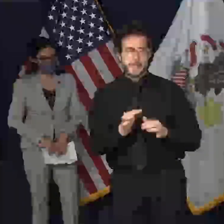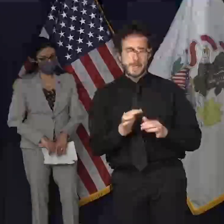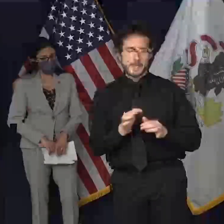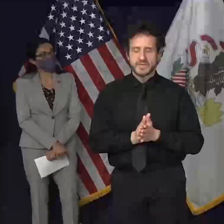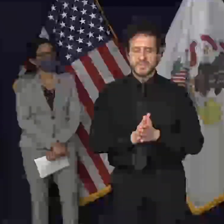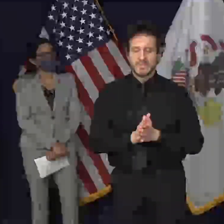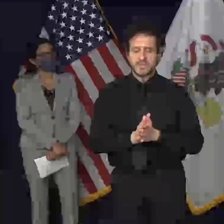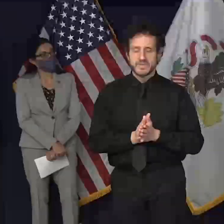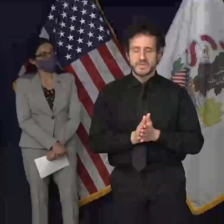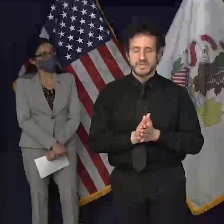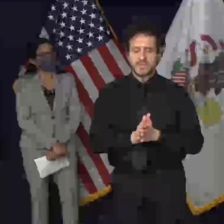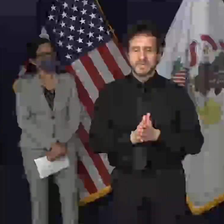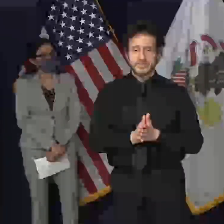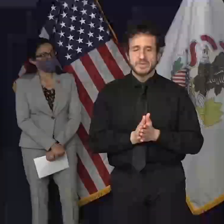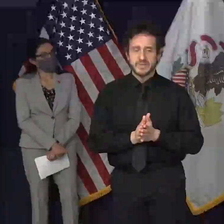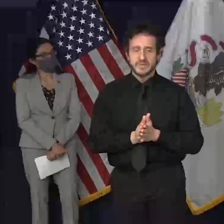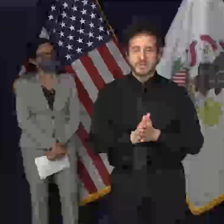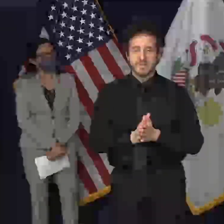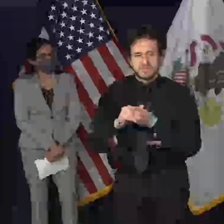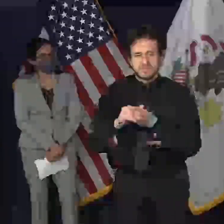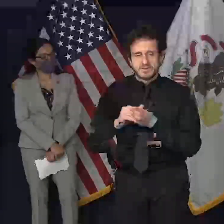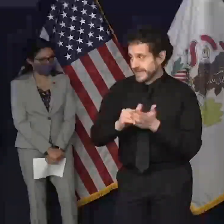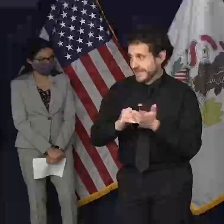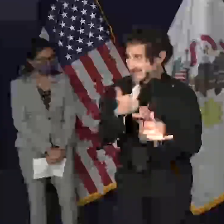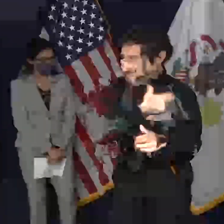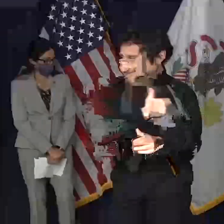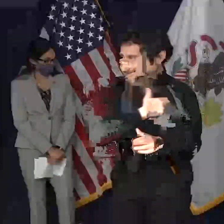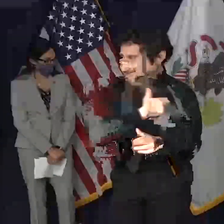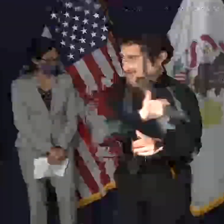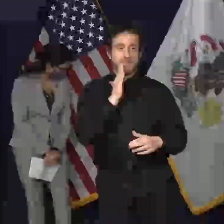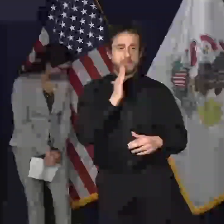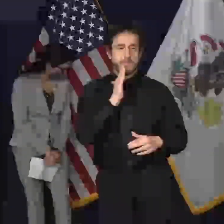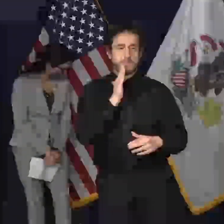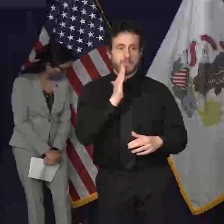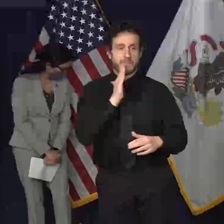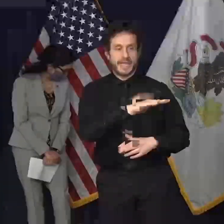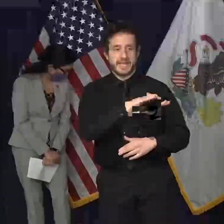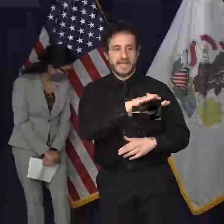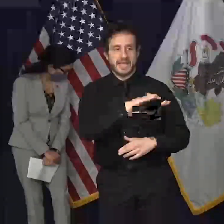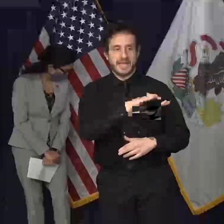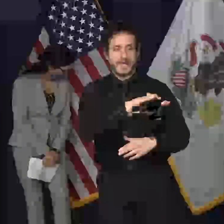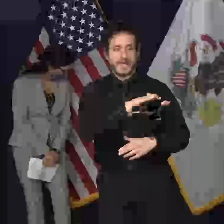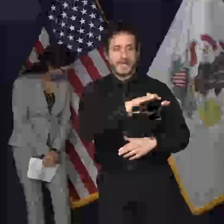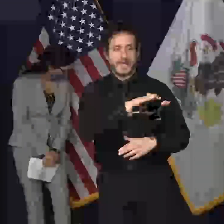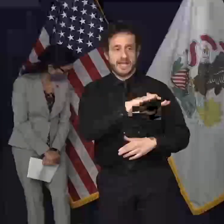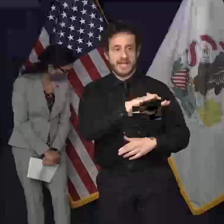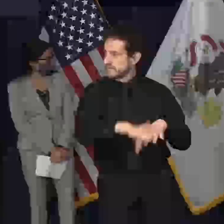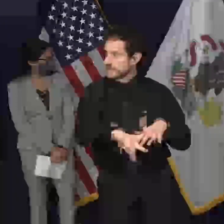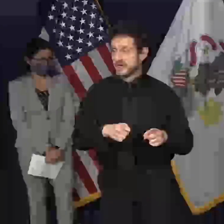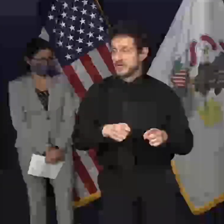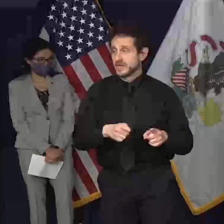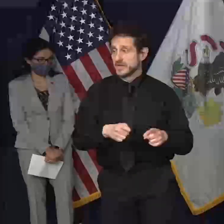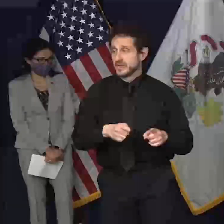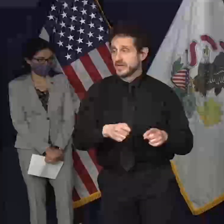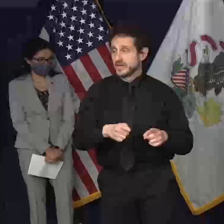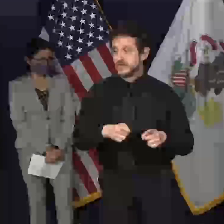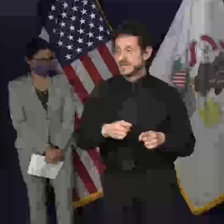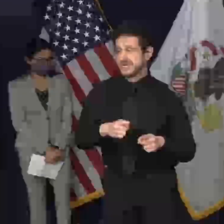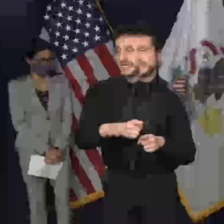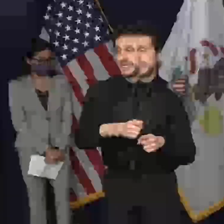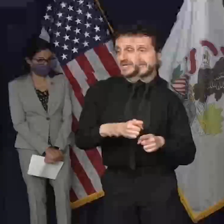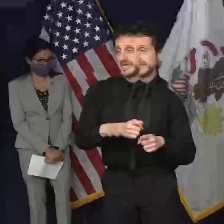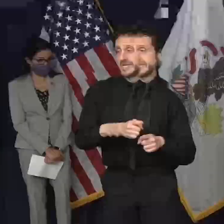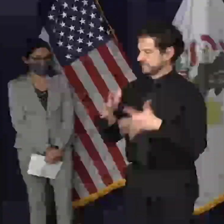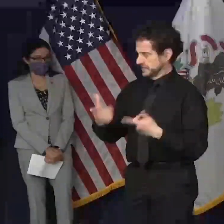on hospitalizations, on infections, and so on. But remember, we made changes just on May 1. So even if we were